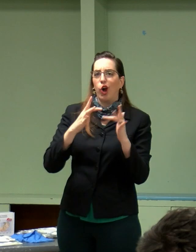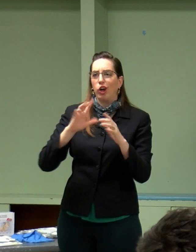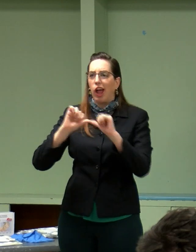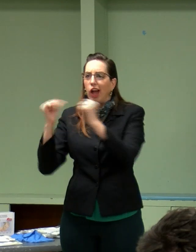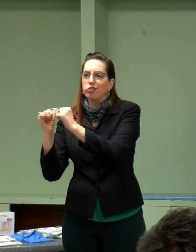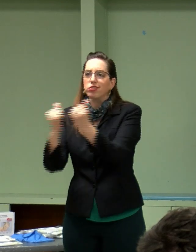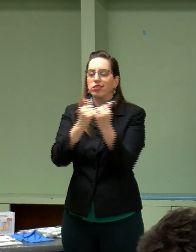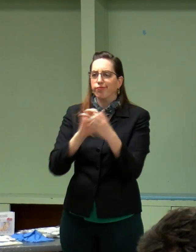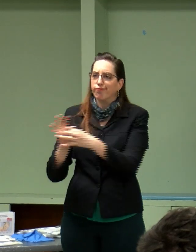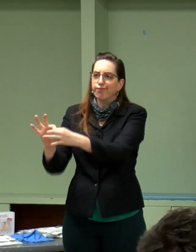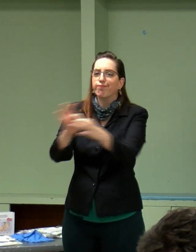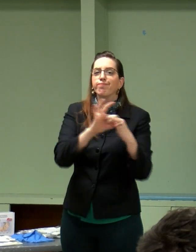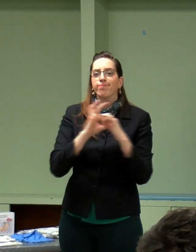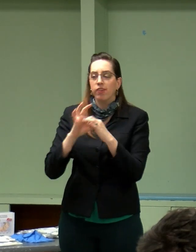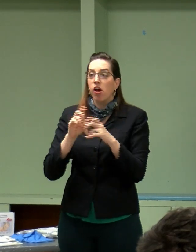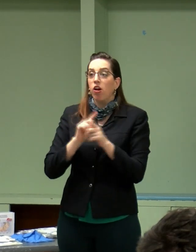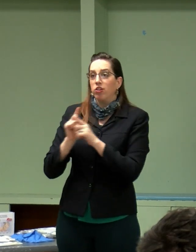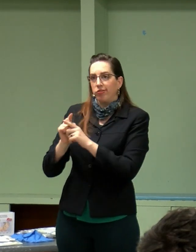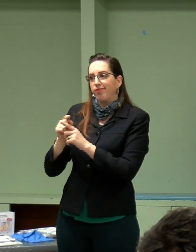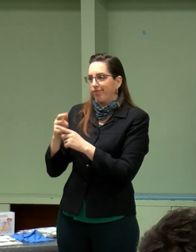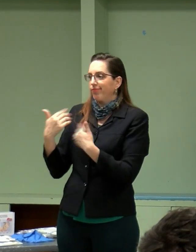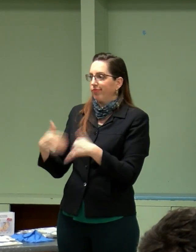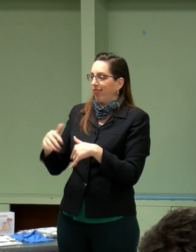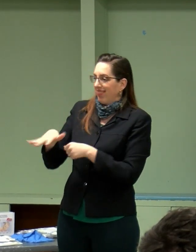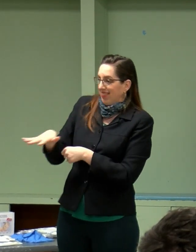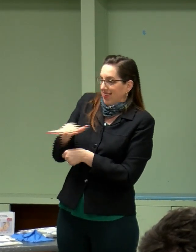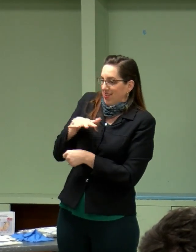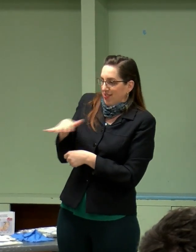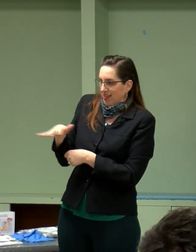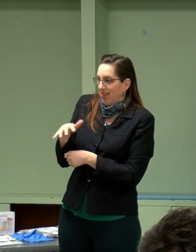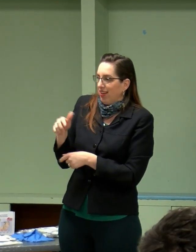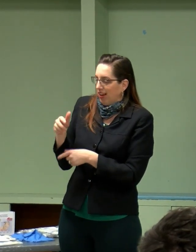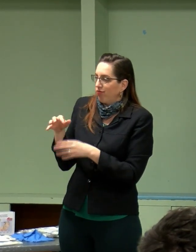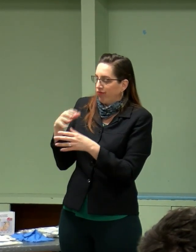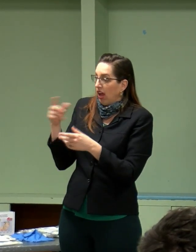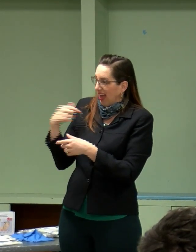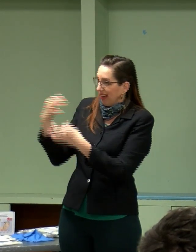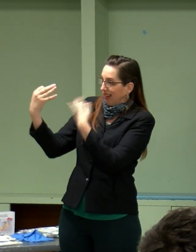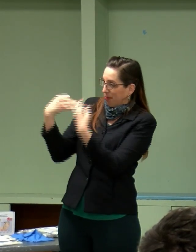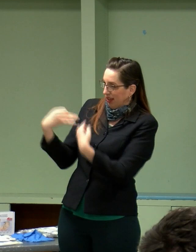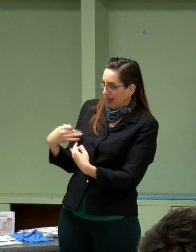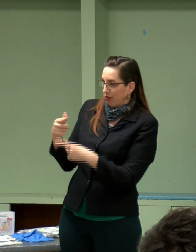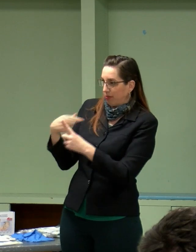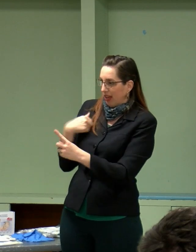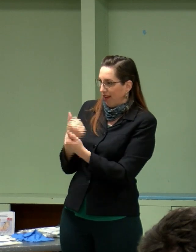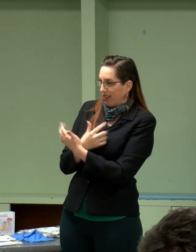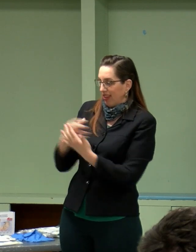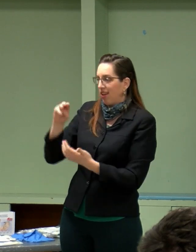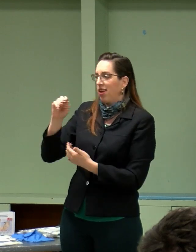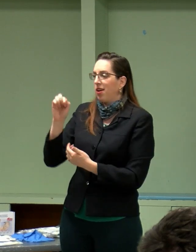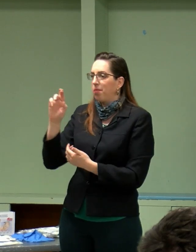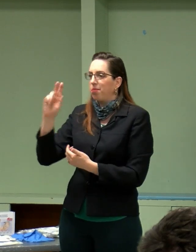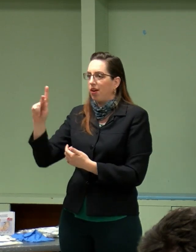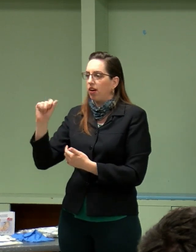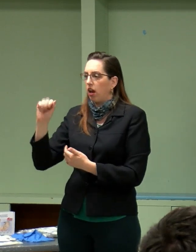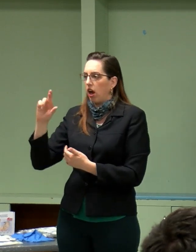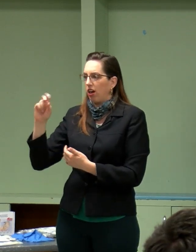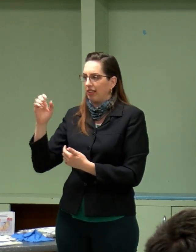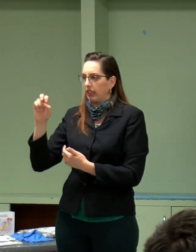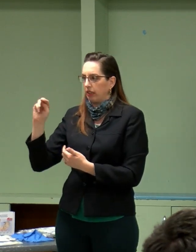I follow on this initiative in this area and take my instructions from, Mark Eichenbaum. Mark, why don't you come,